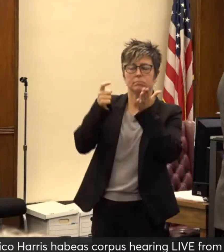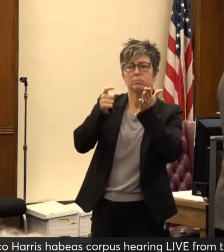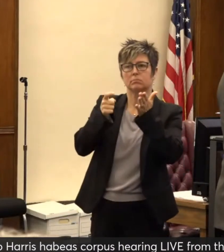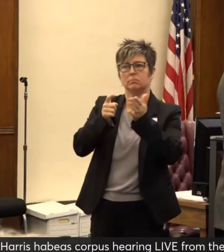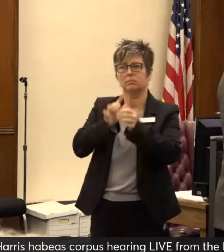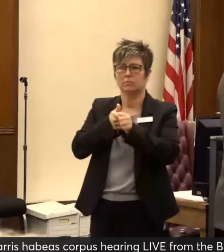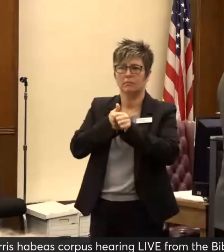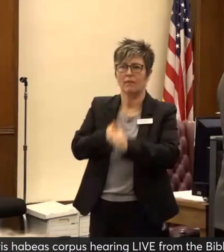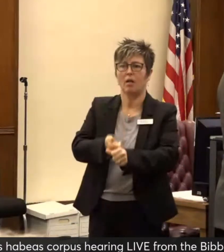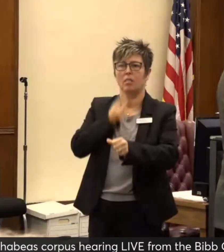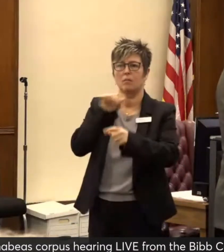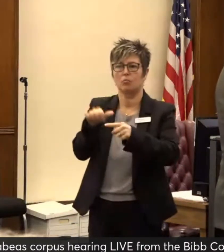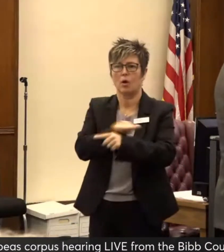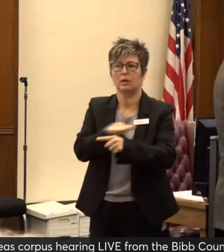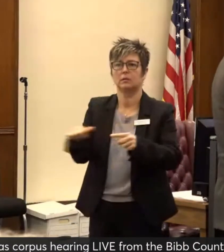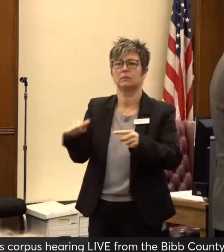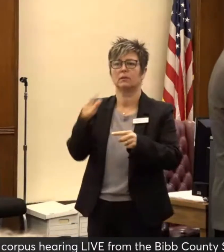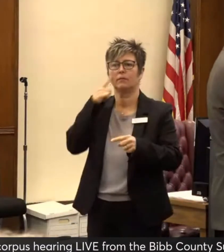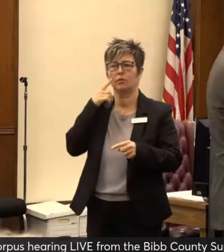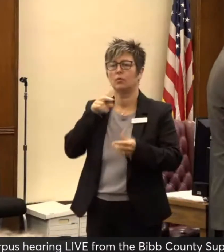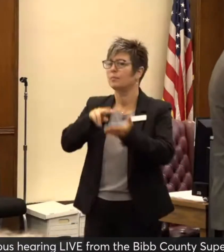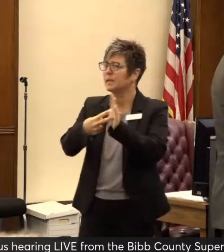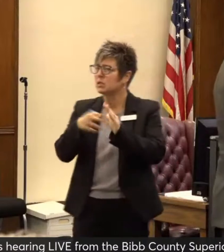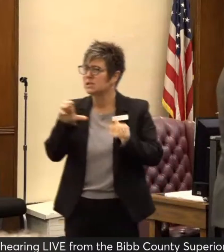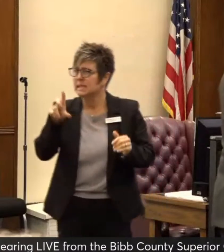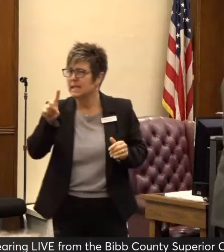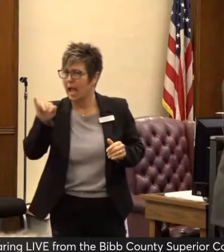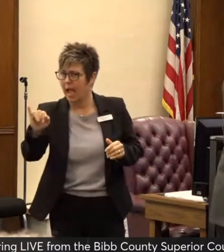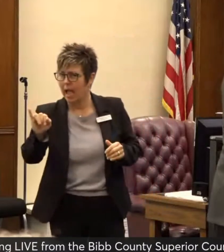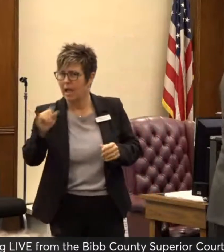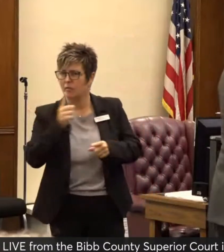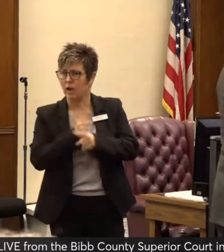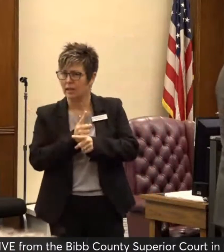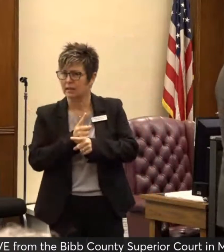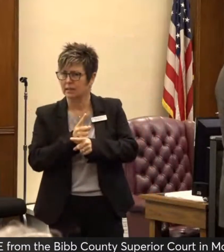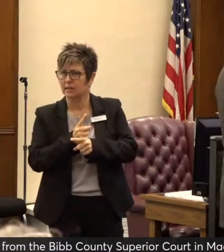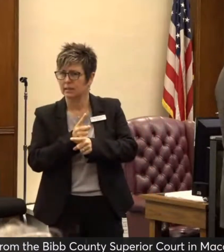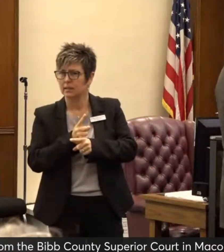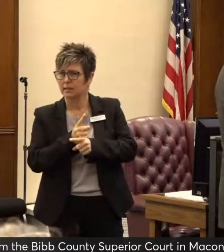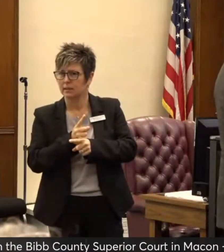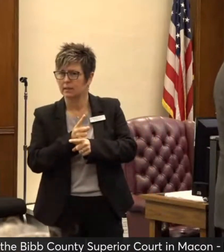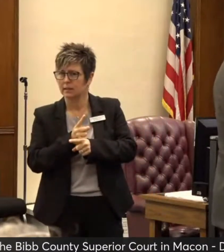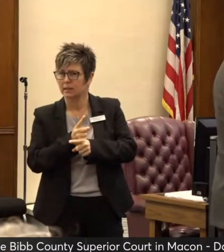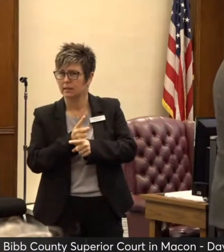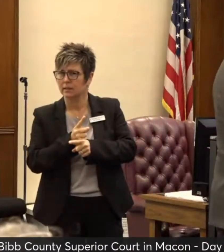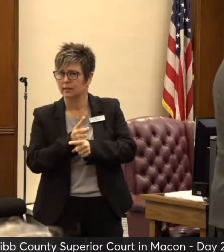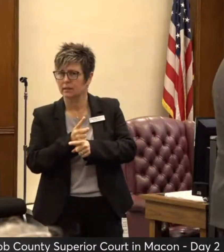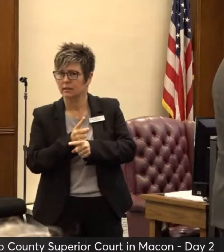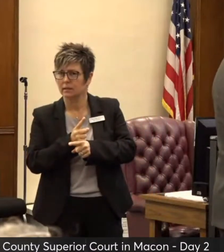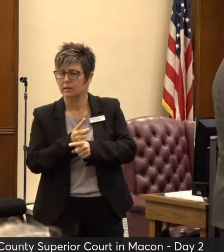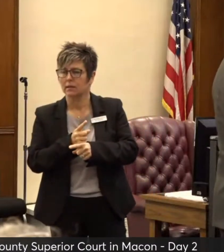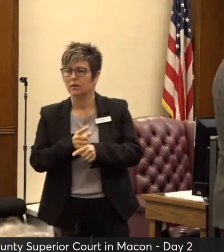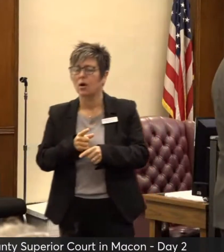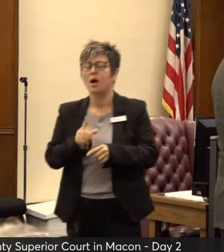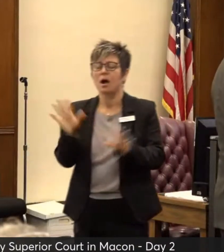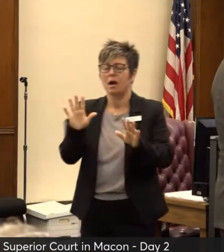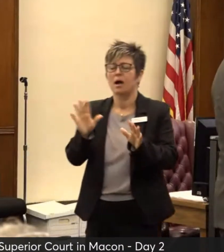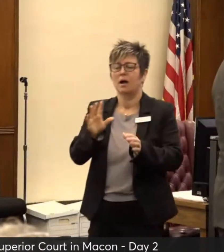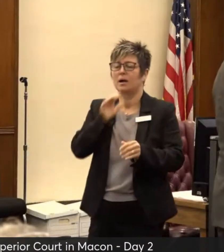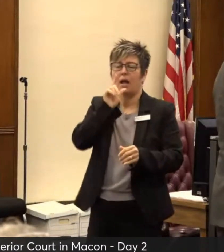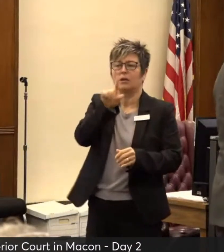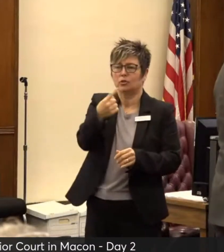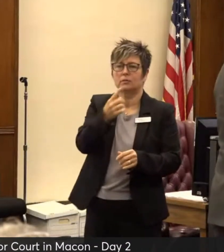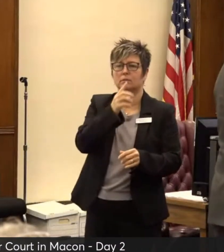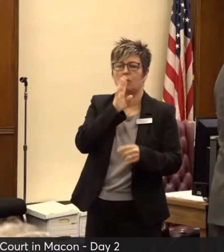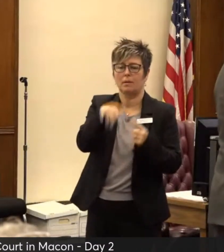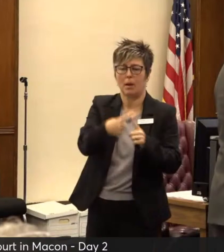following then. But that's just with the certified deaf interpreter, you said. Right. What about just an interpreter period at council table?